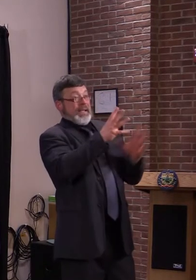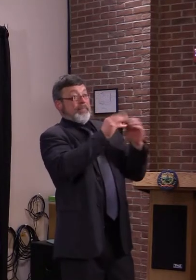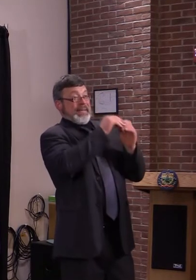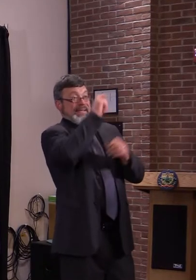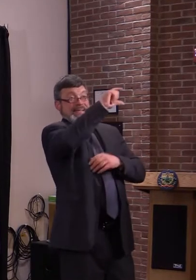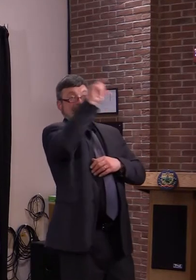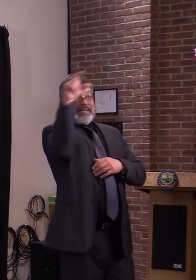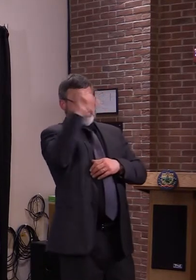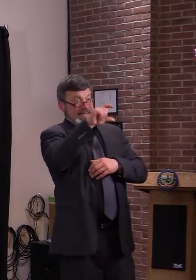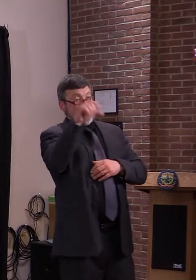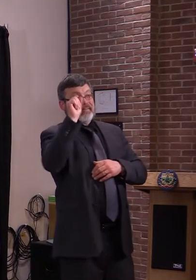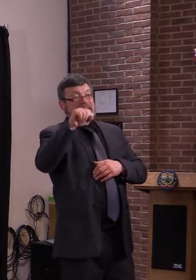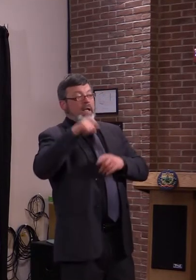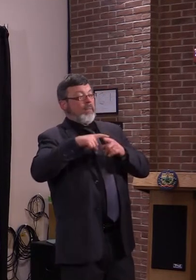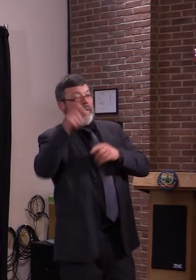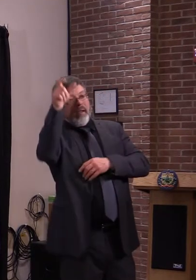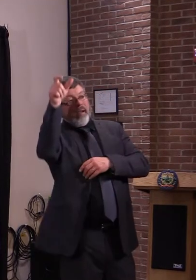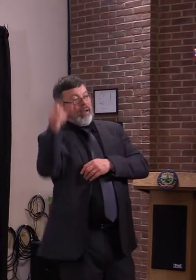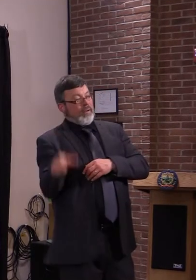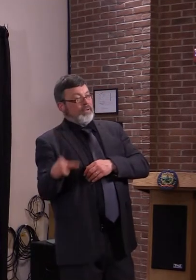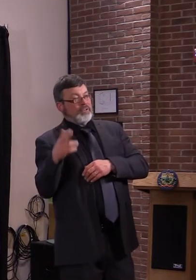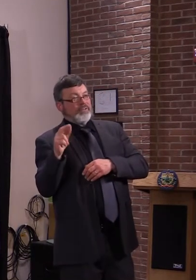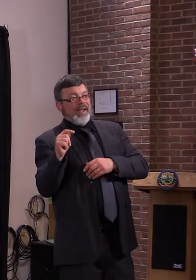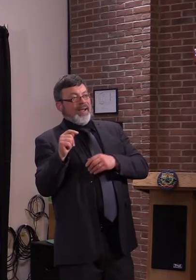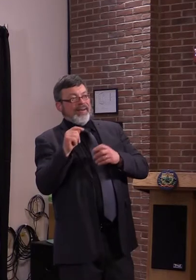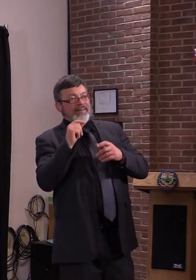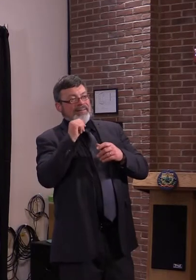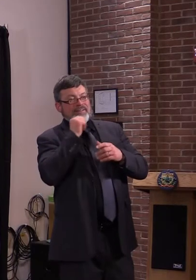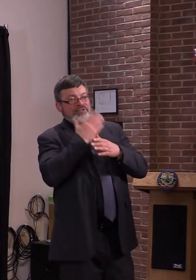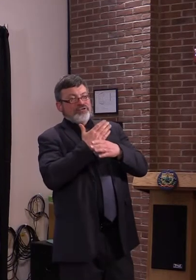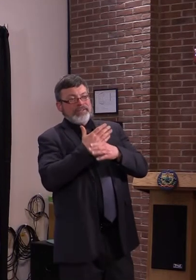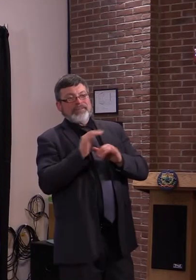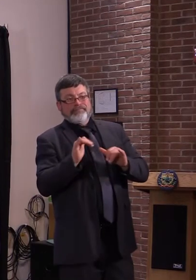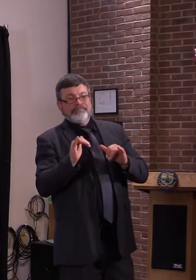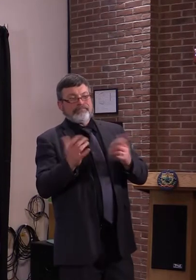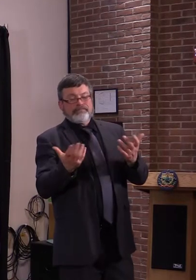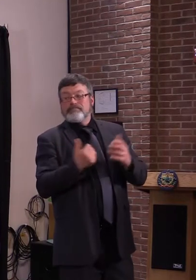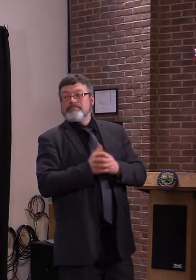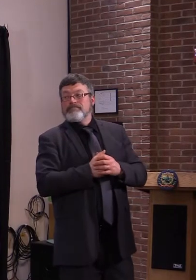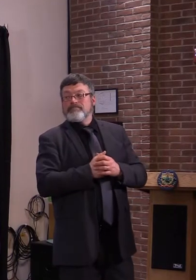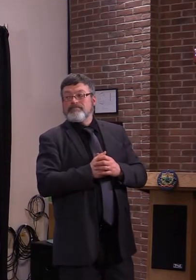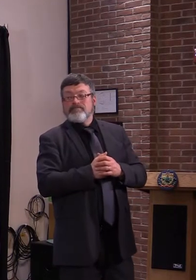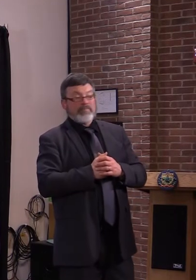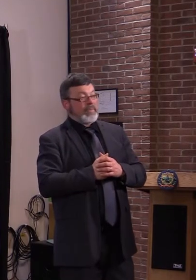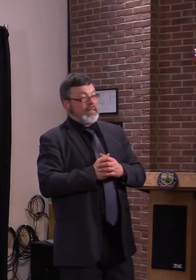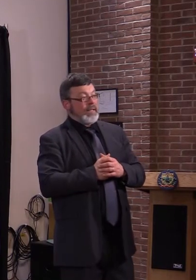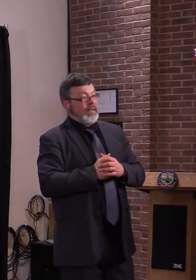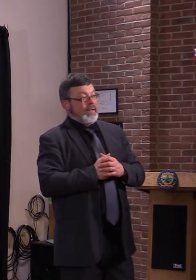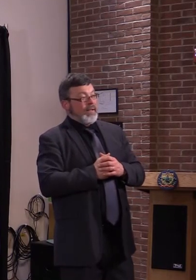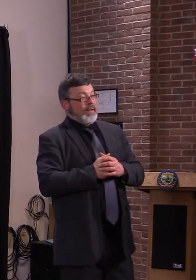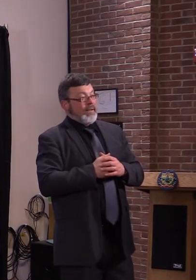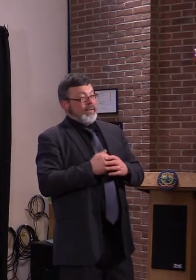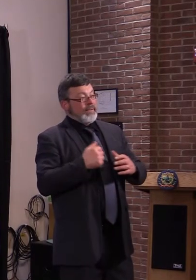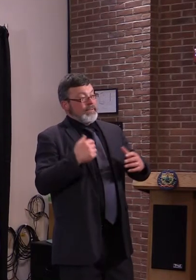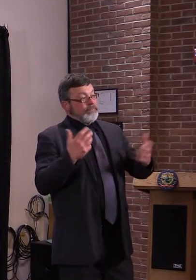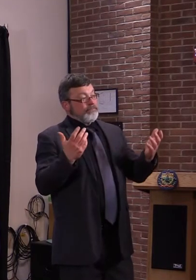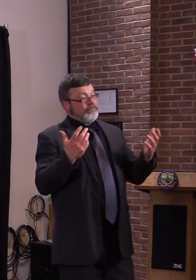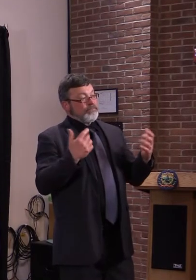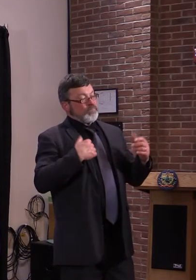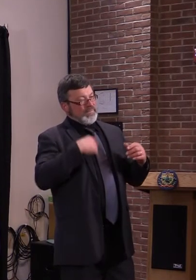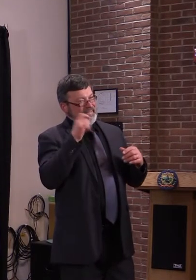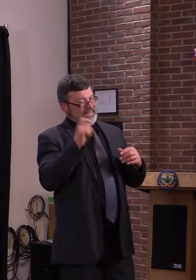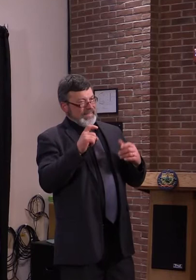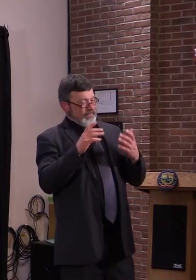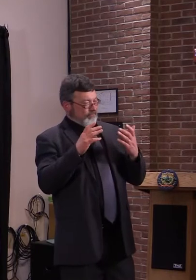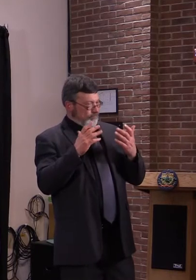is a step in the right direction. I think they have many opportunities to be more transparent in a lot